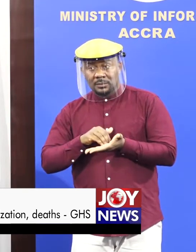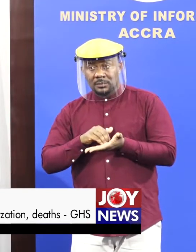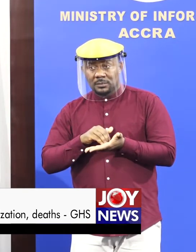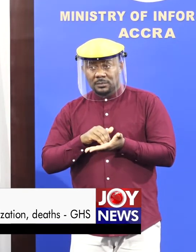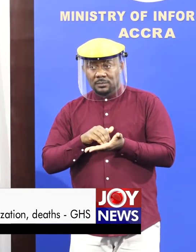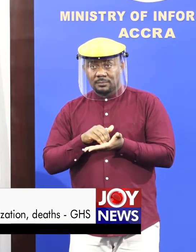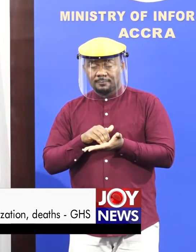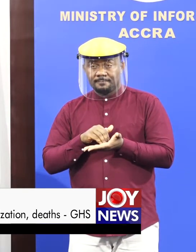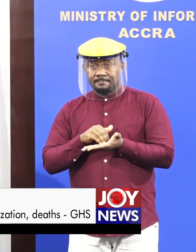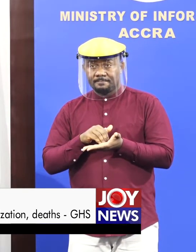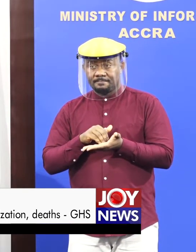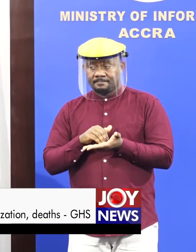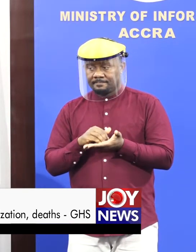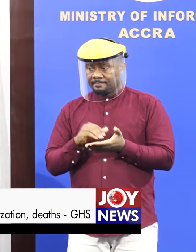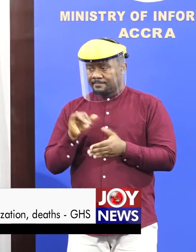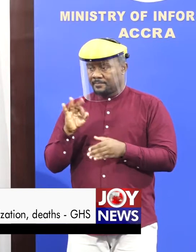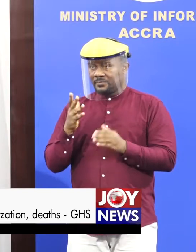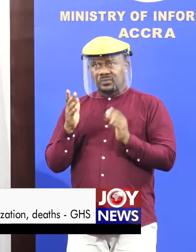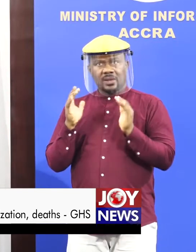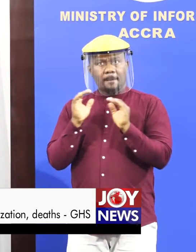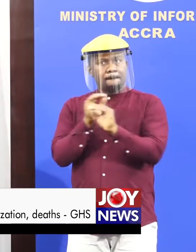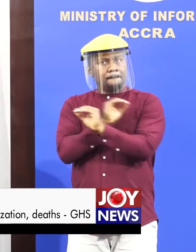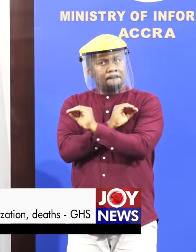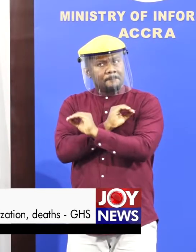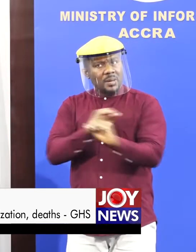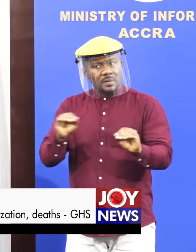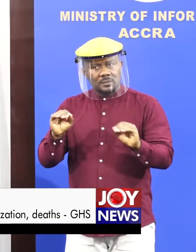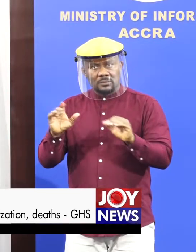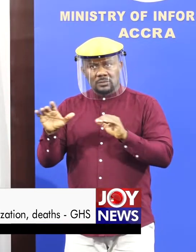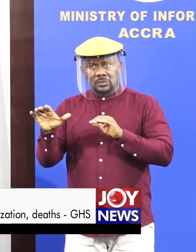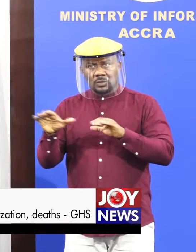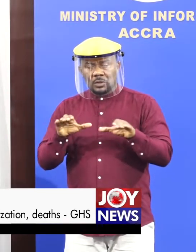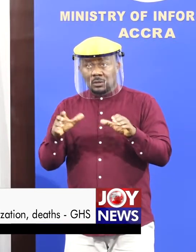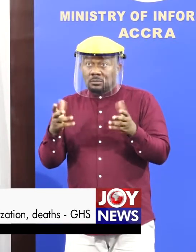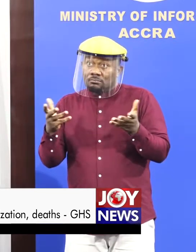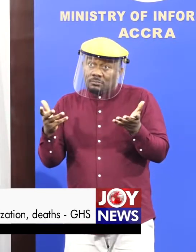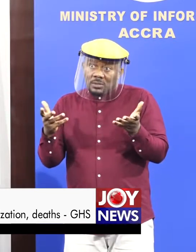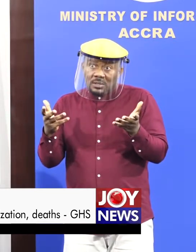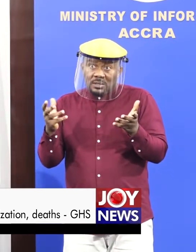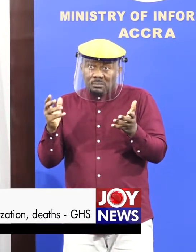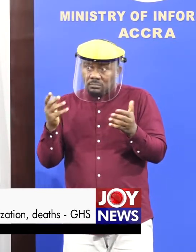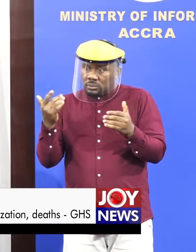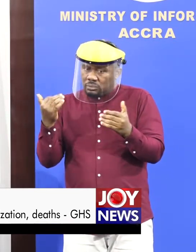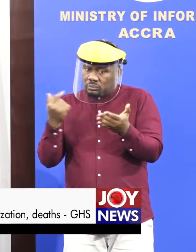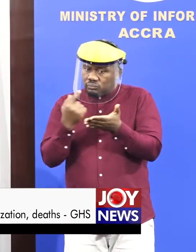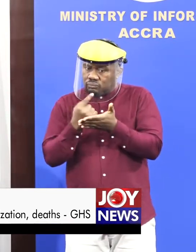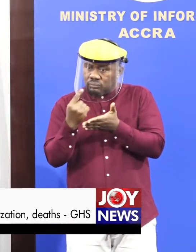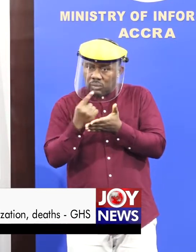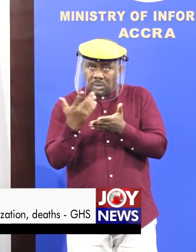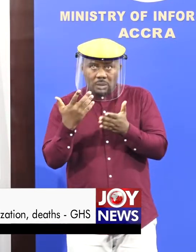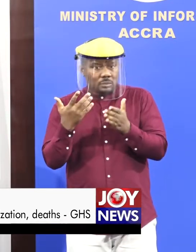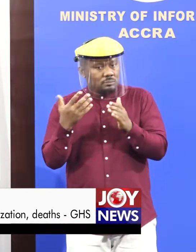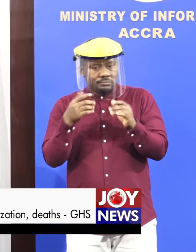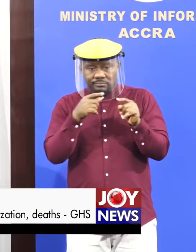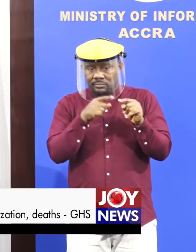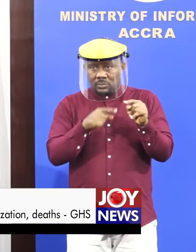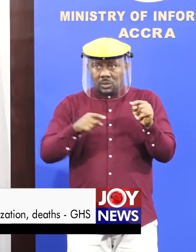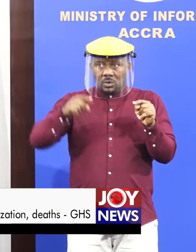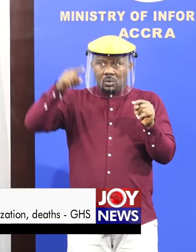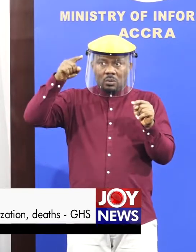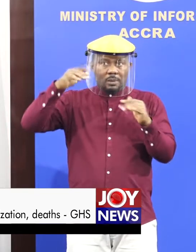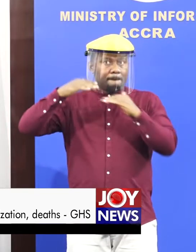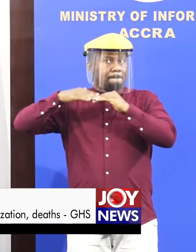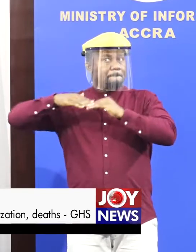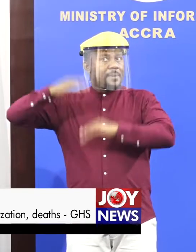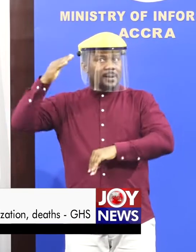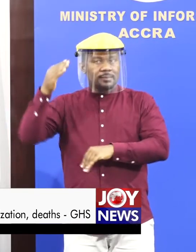And if nothing is done urgently, in the next one or so week, we might just cross the 8,000 mark.